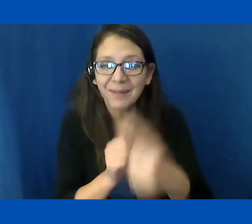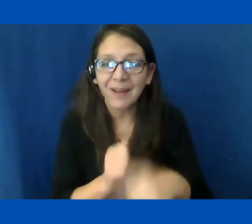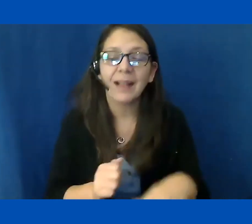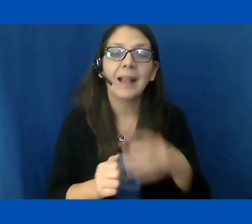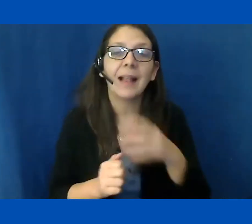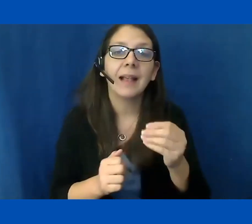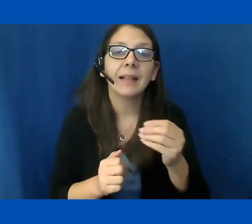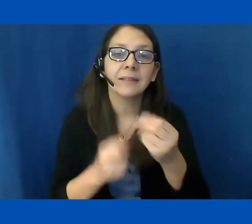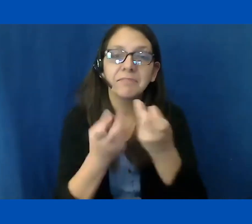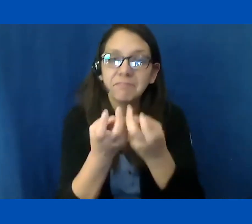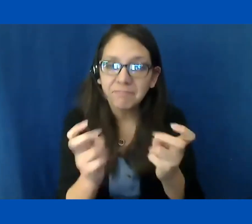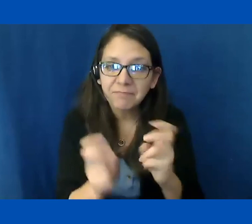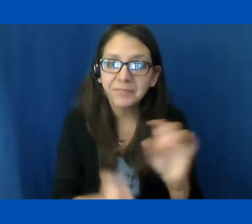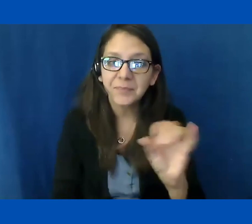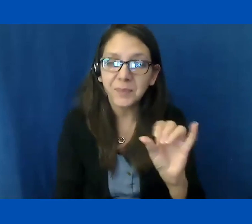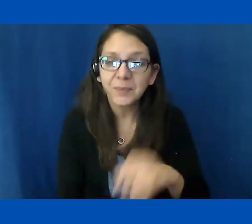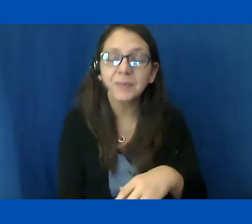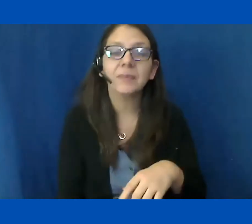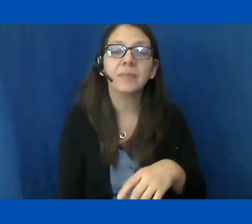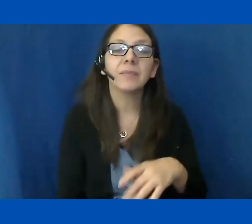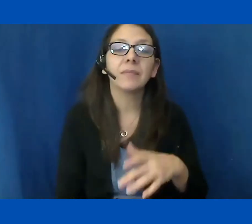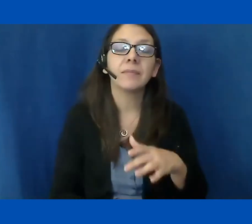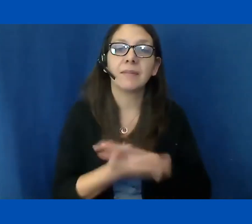panelists. It's nice to be with you all.